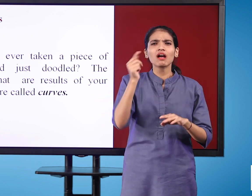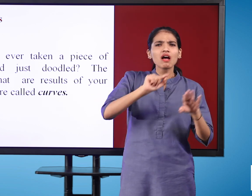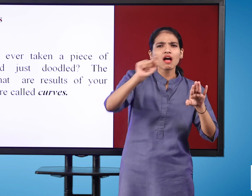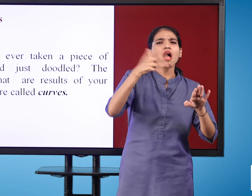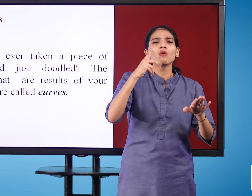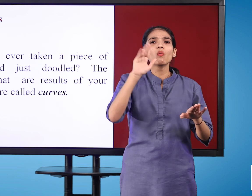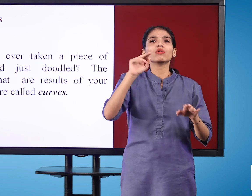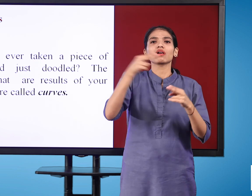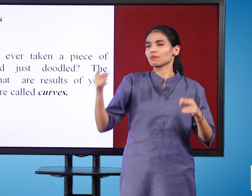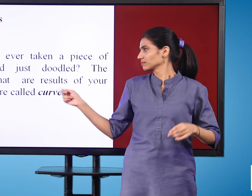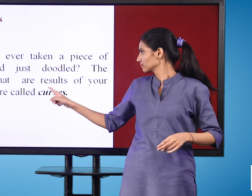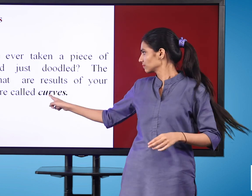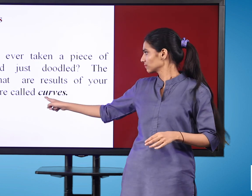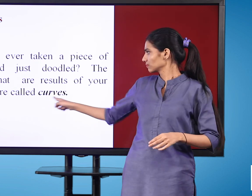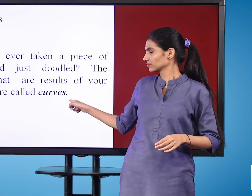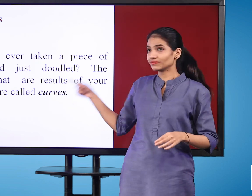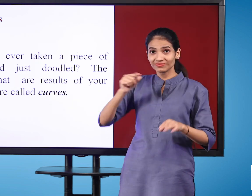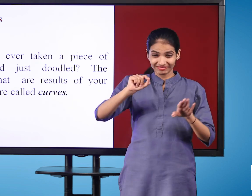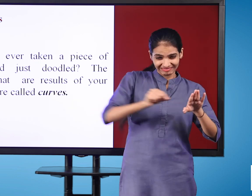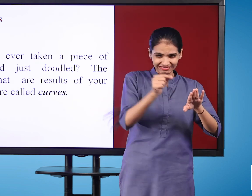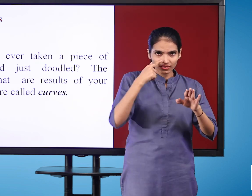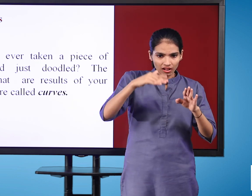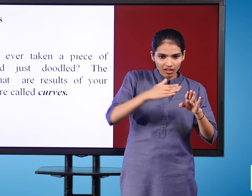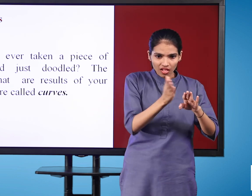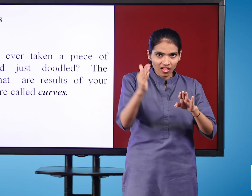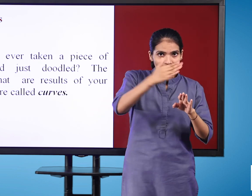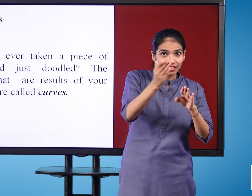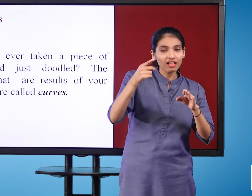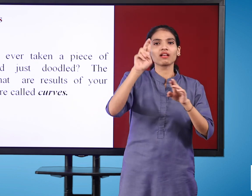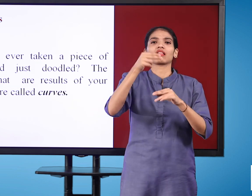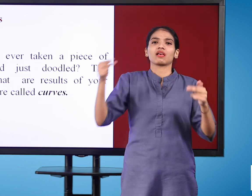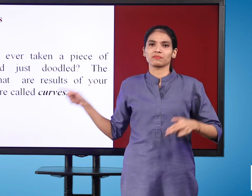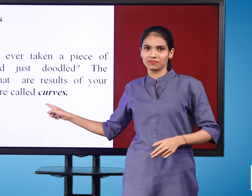The pictures that are results of your doodling are called curves.